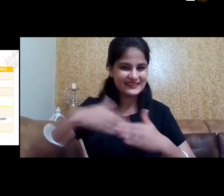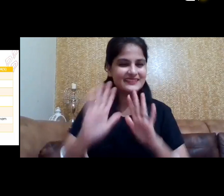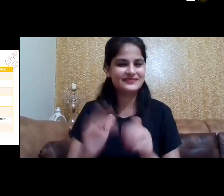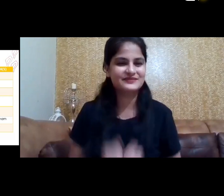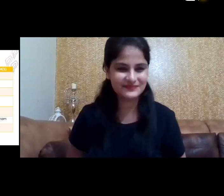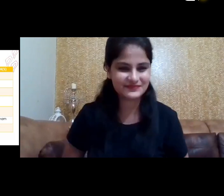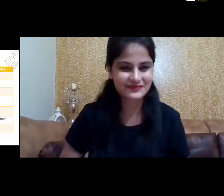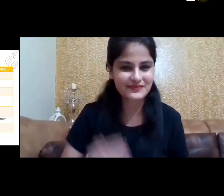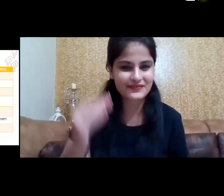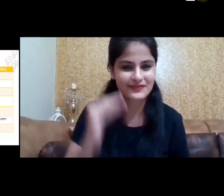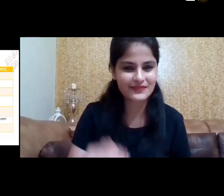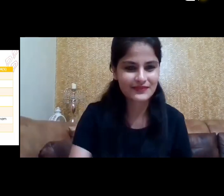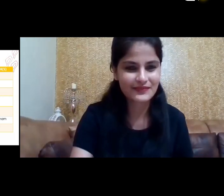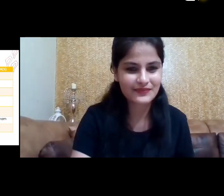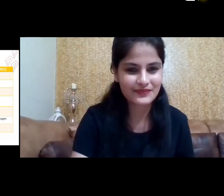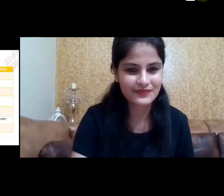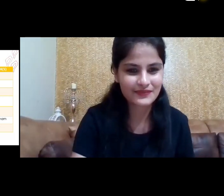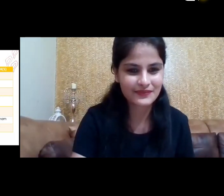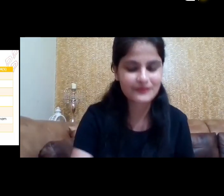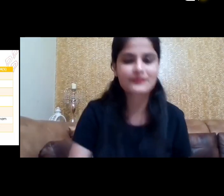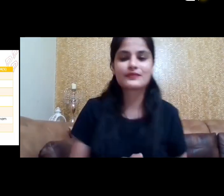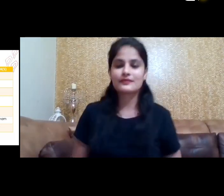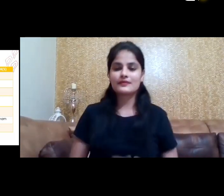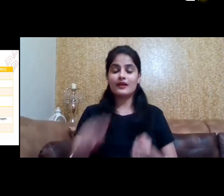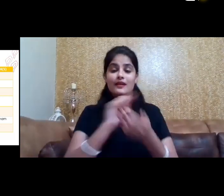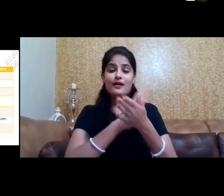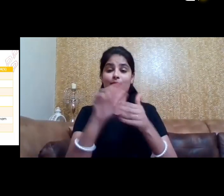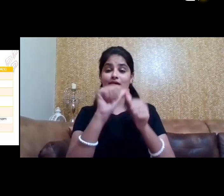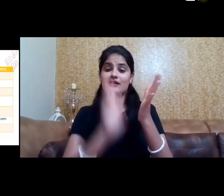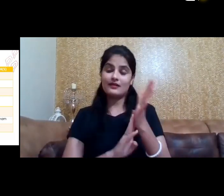They will be telling you about what they do. So hope you're excited about that.